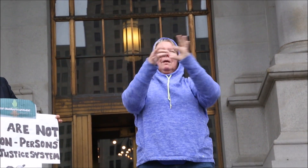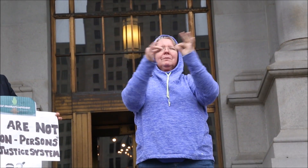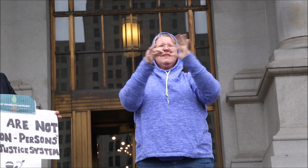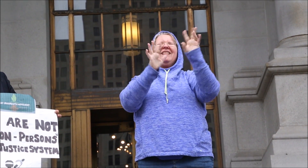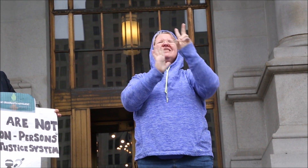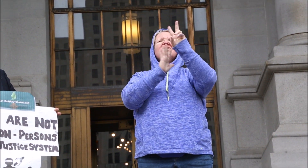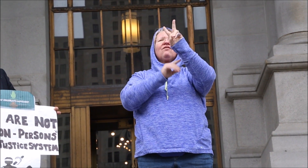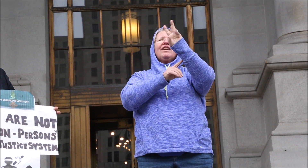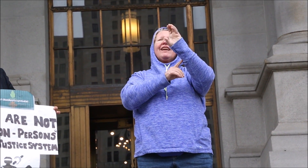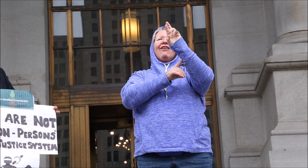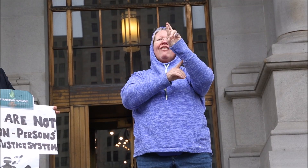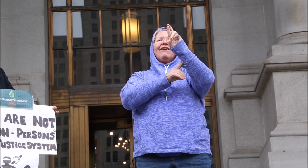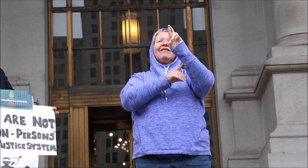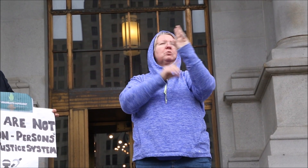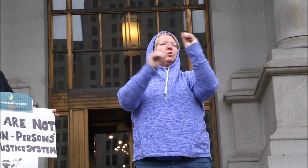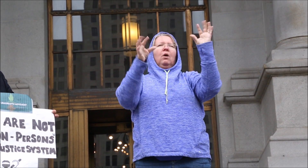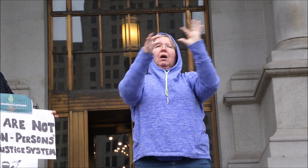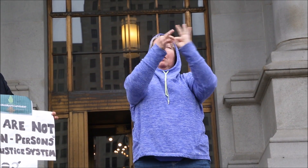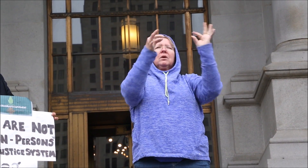And the use of the term non-persons.